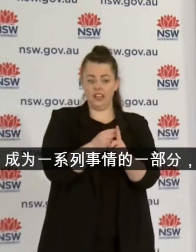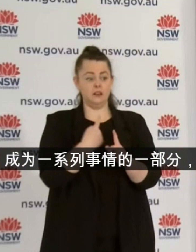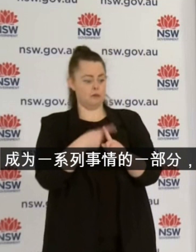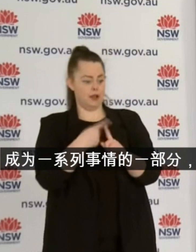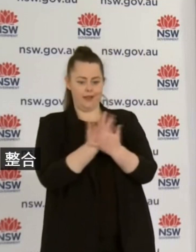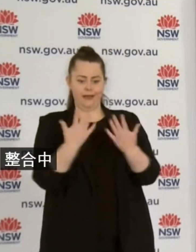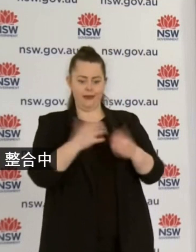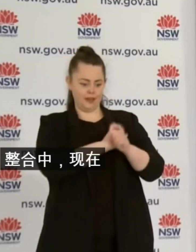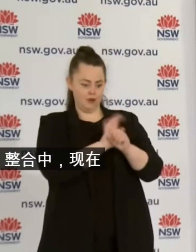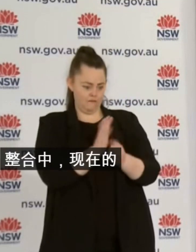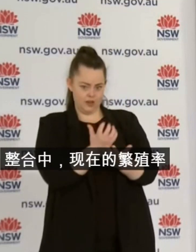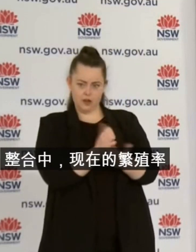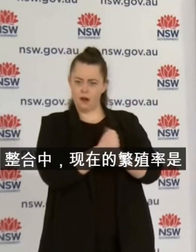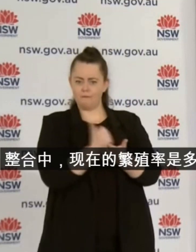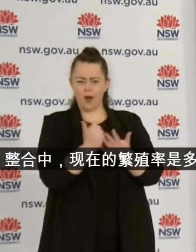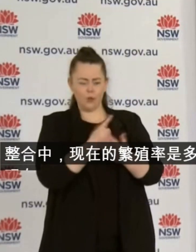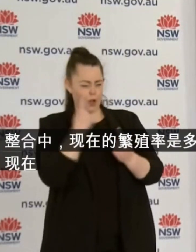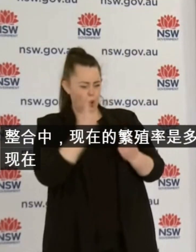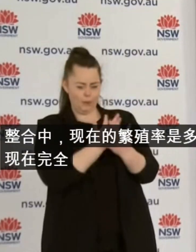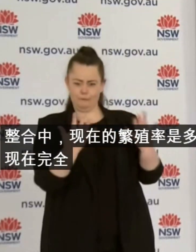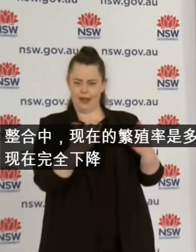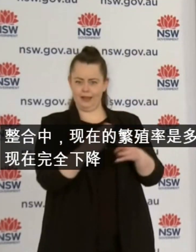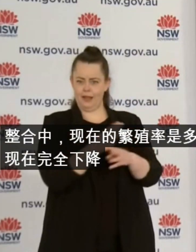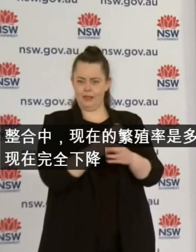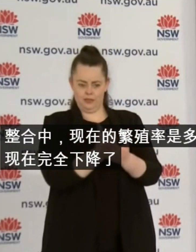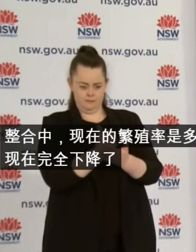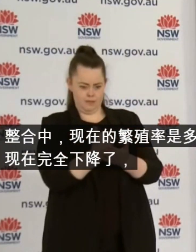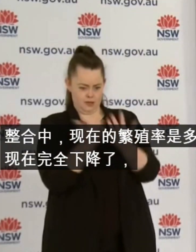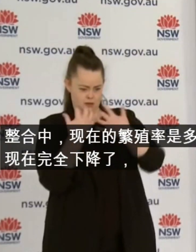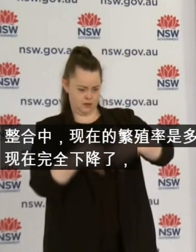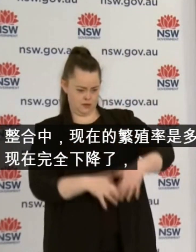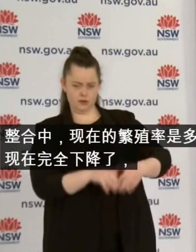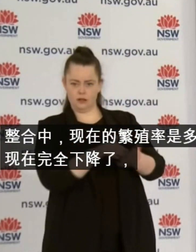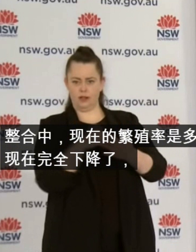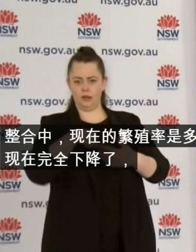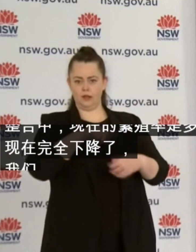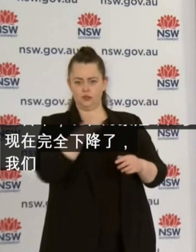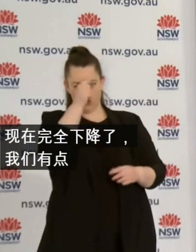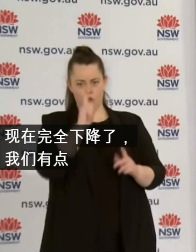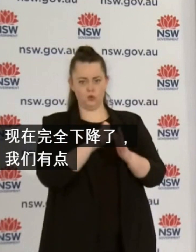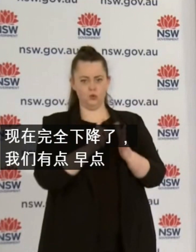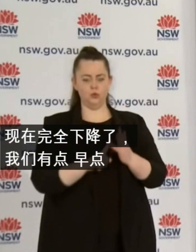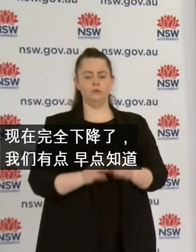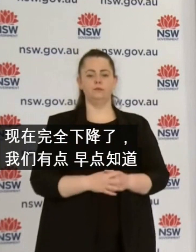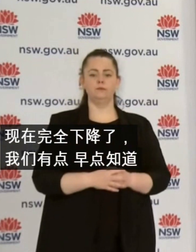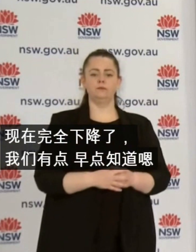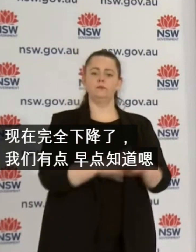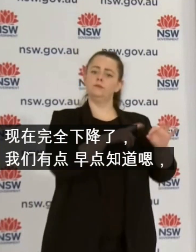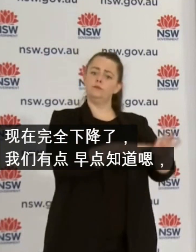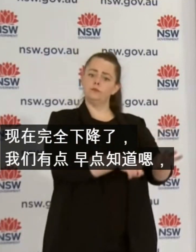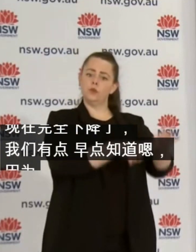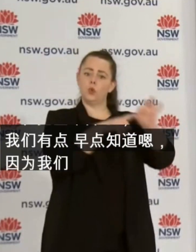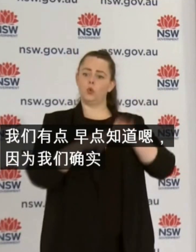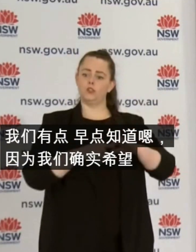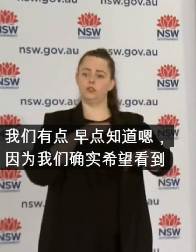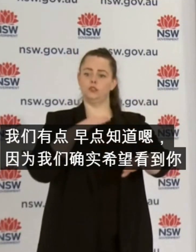Dr. McAnulty, what is the rate of reproduction now? Has it at all dropped? It's a little bit early to